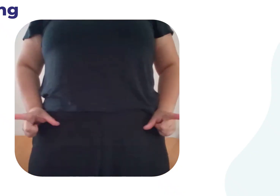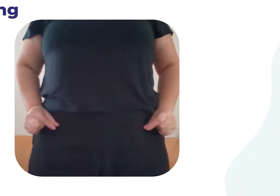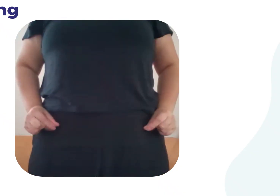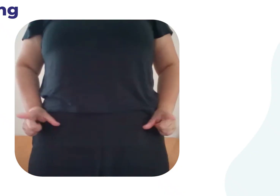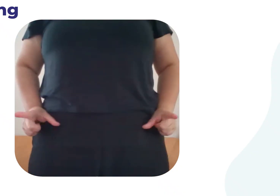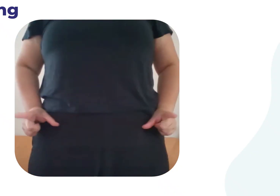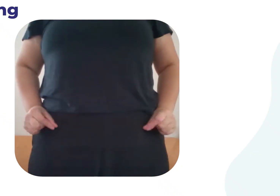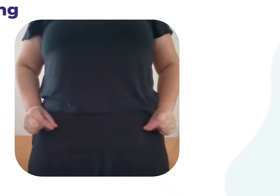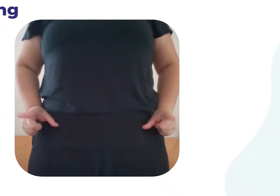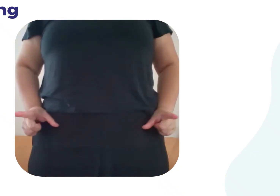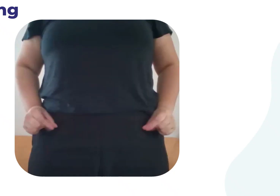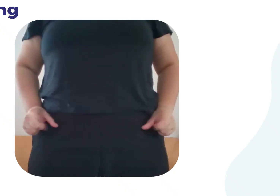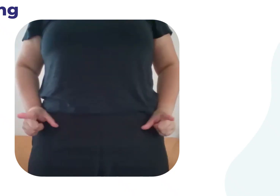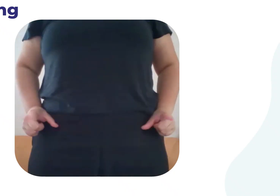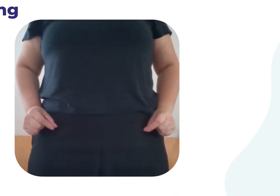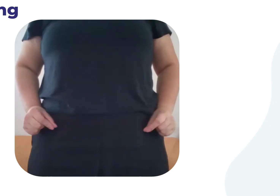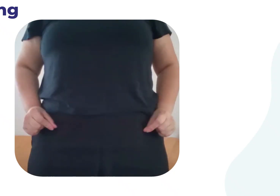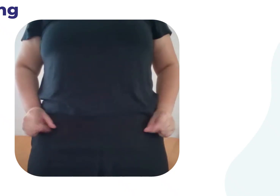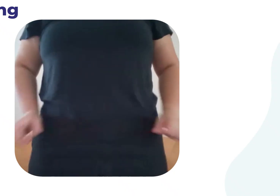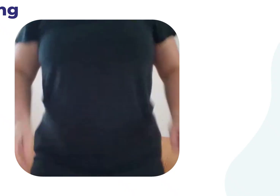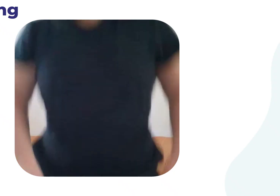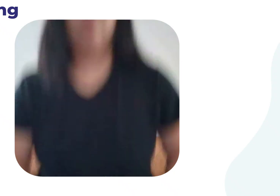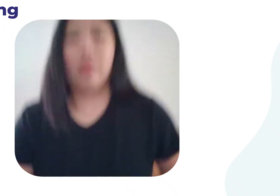and open and close, diaper.